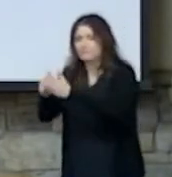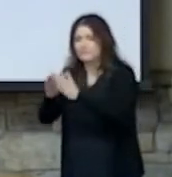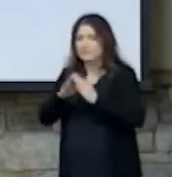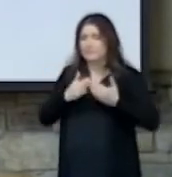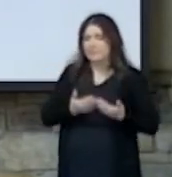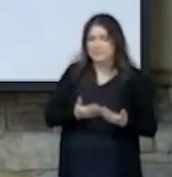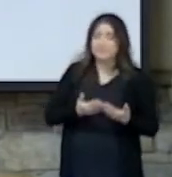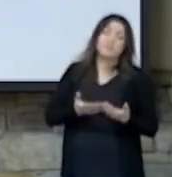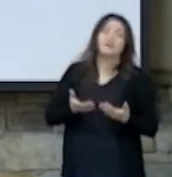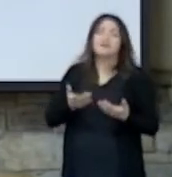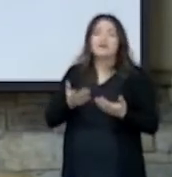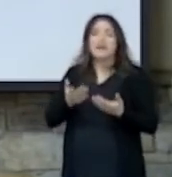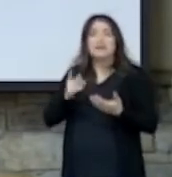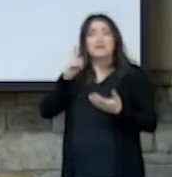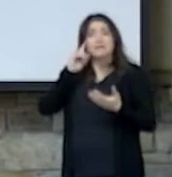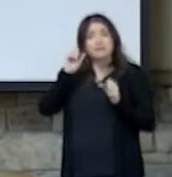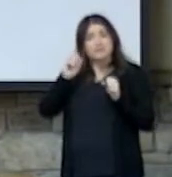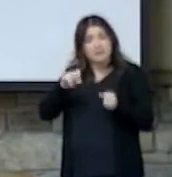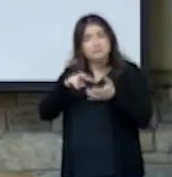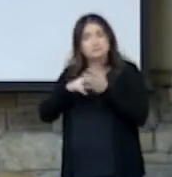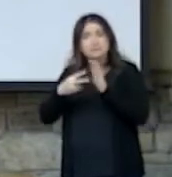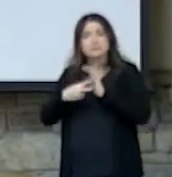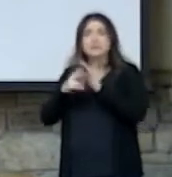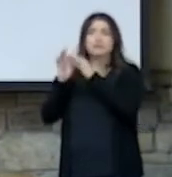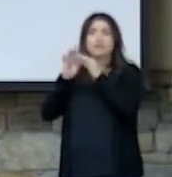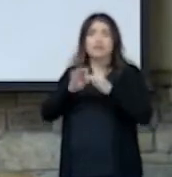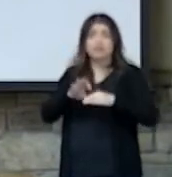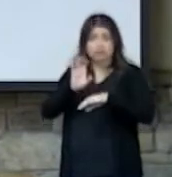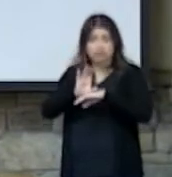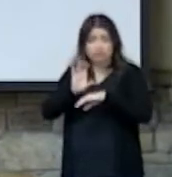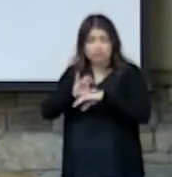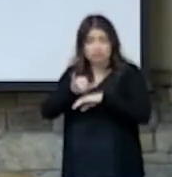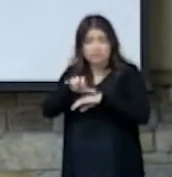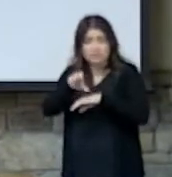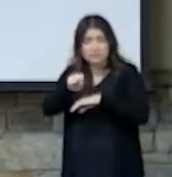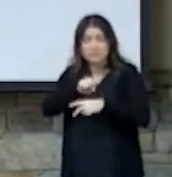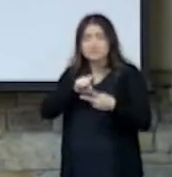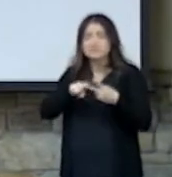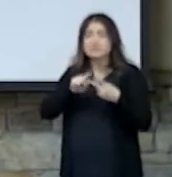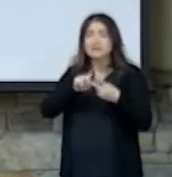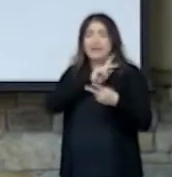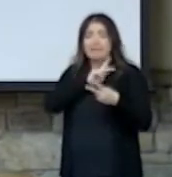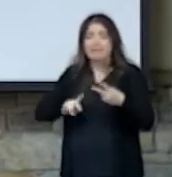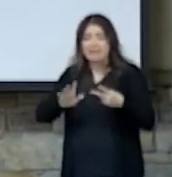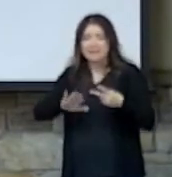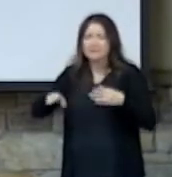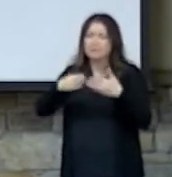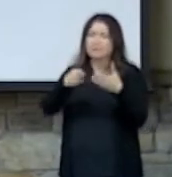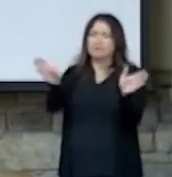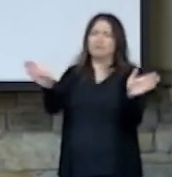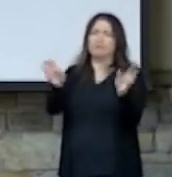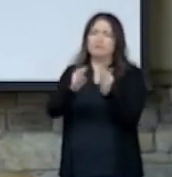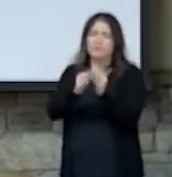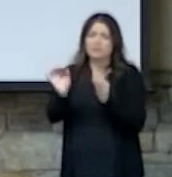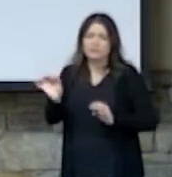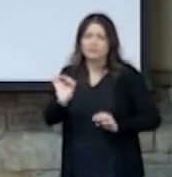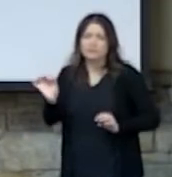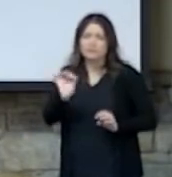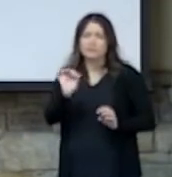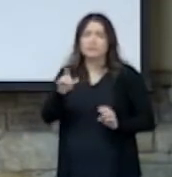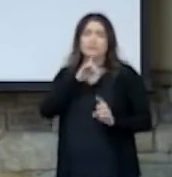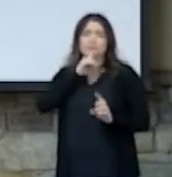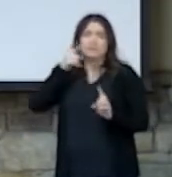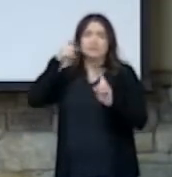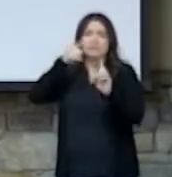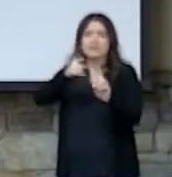believe it does have implication in terms of the church and in terms of the kingdom, but it's much broader than that as well. Ultimately, it has